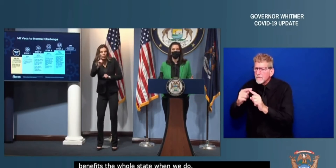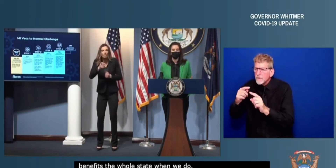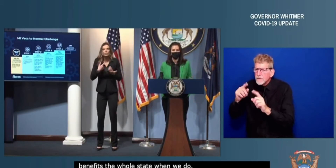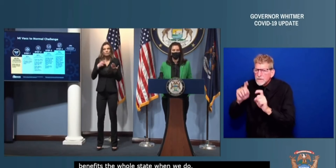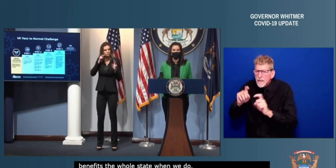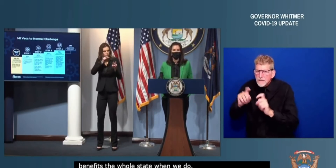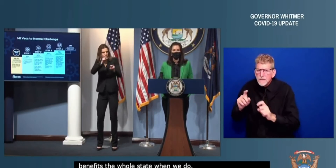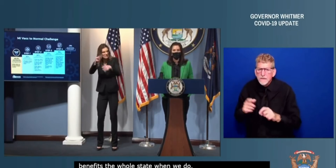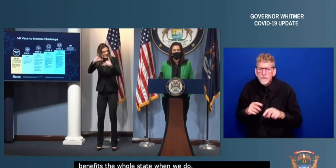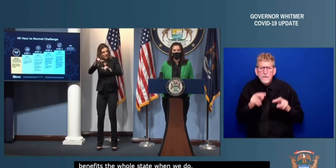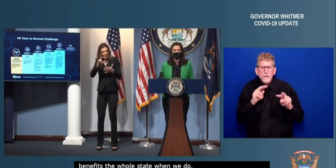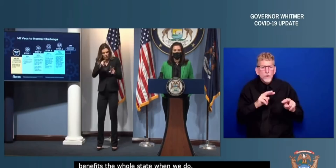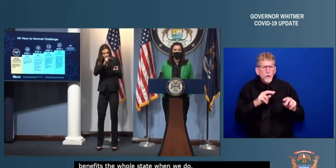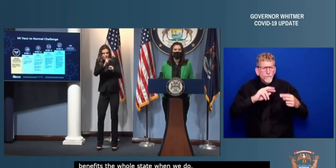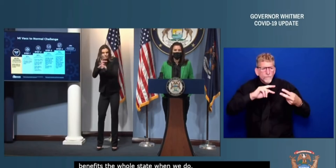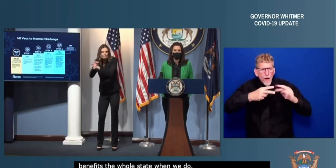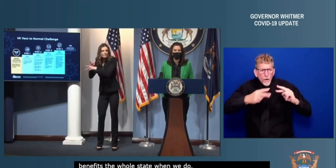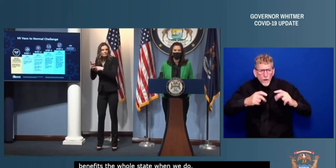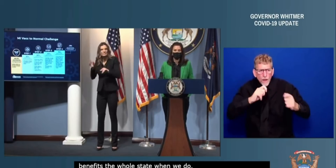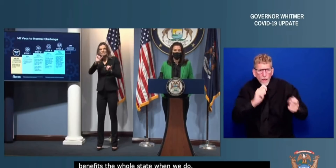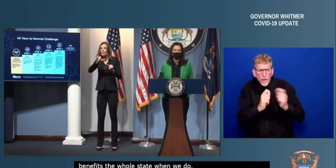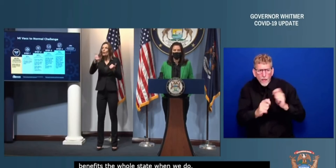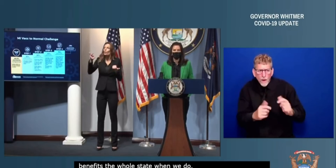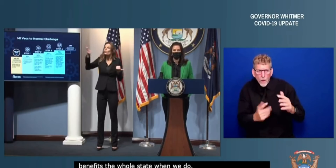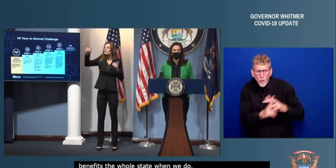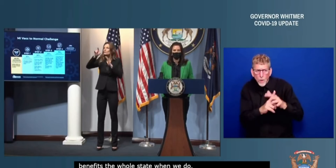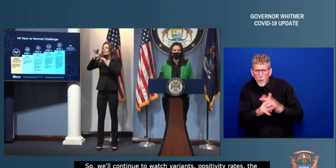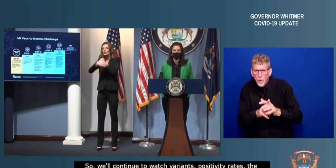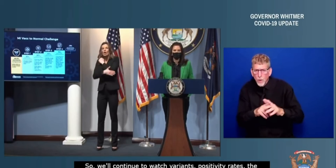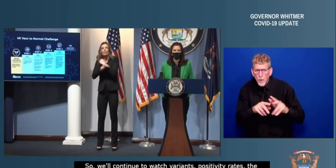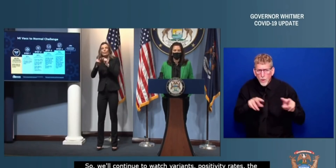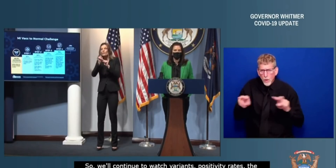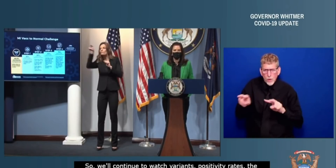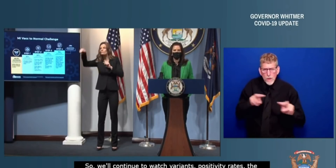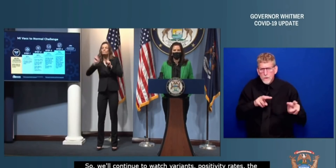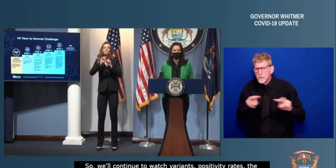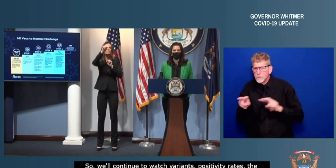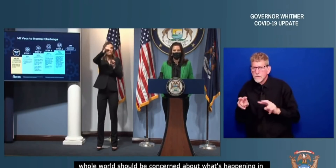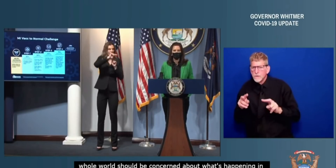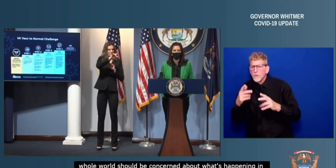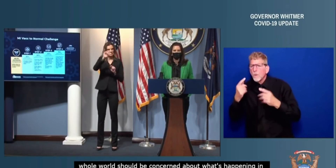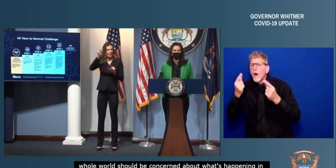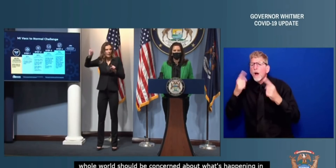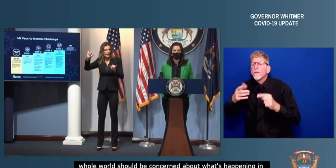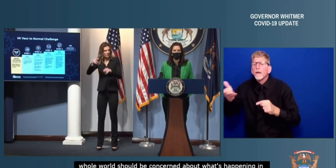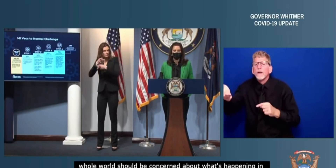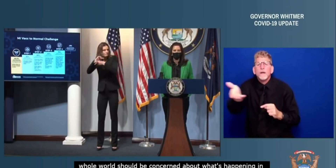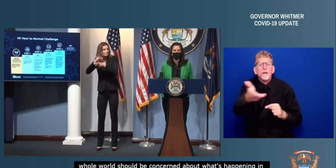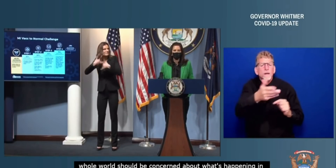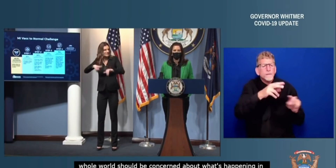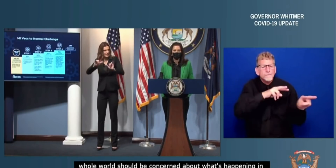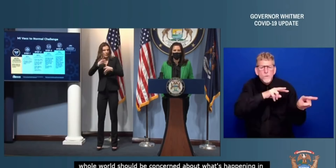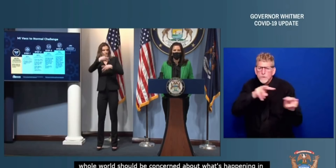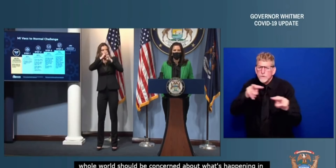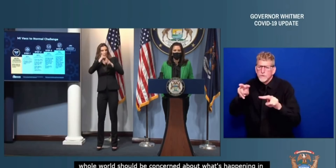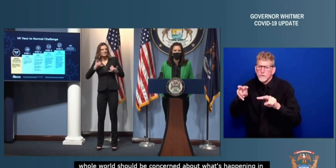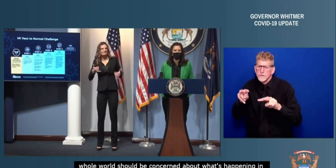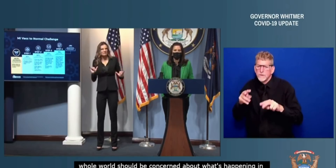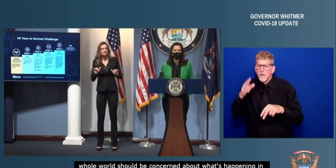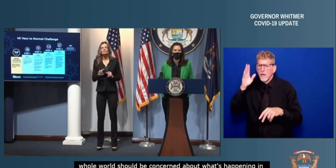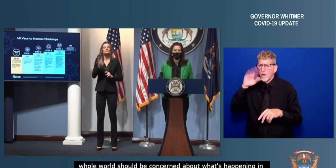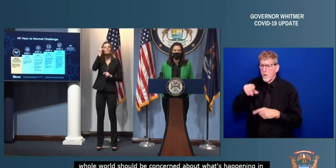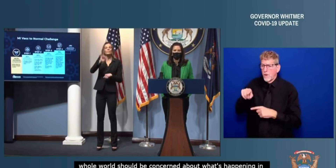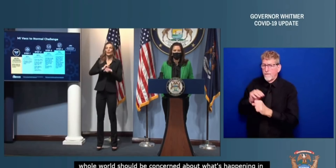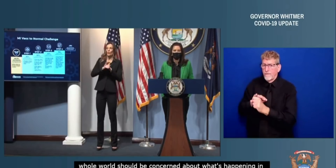what's happening in other places, because we know this we know that this virus doesn't observe